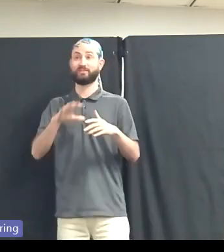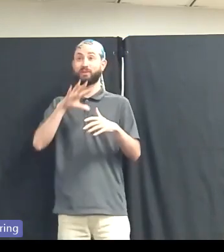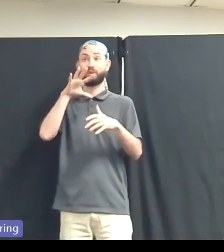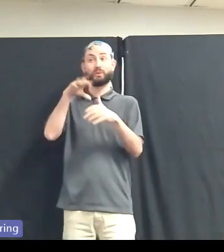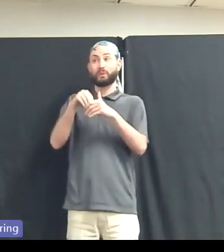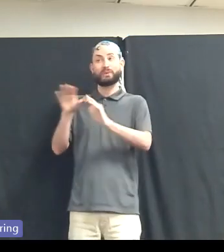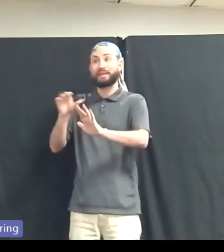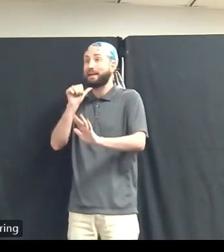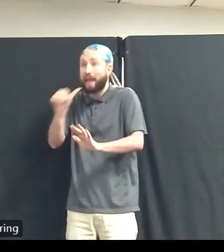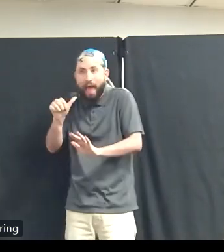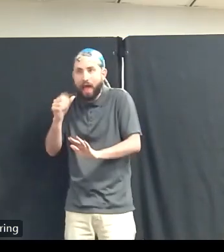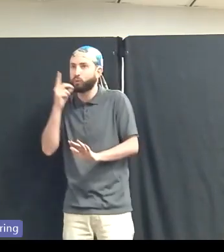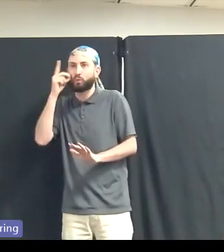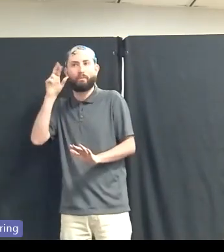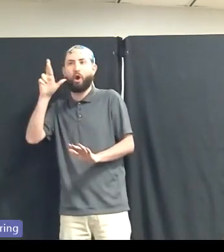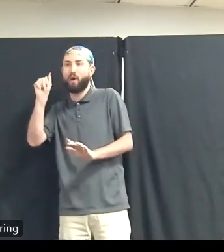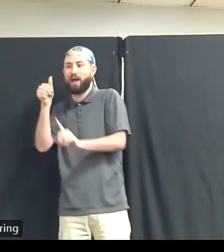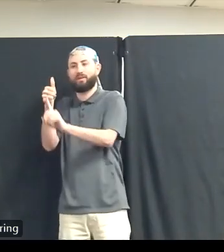things.